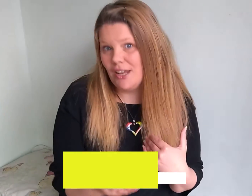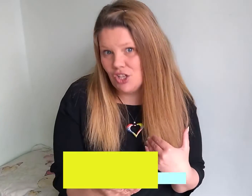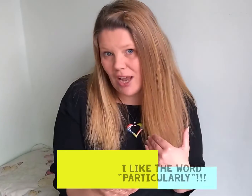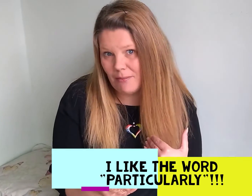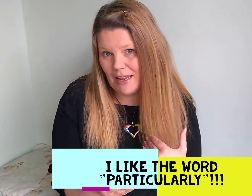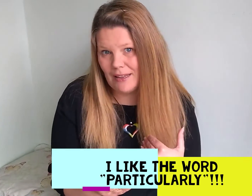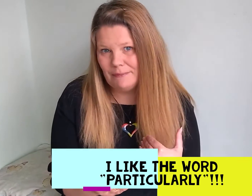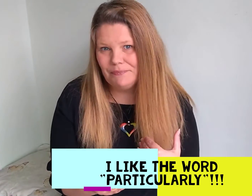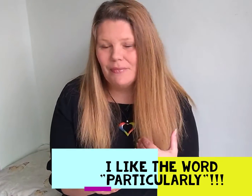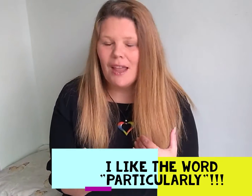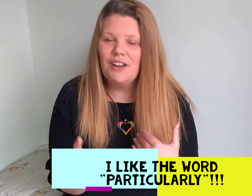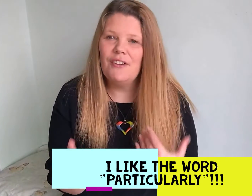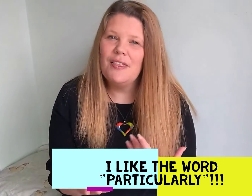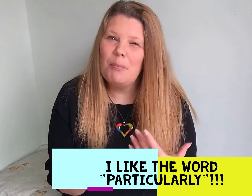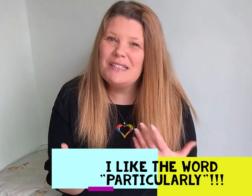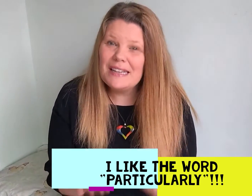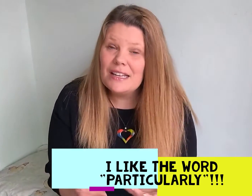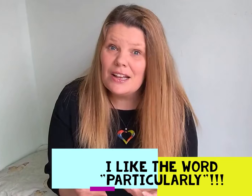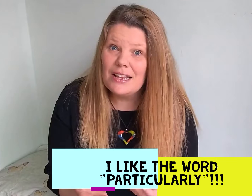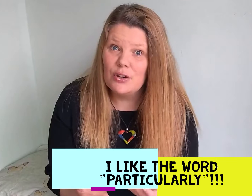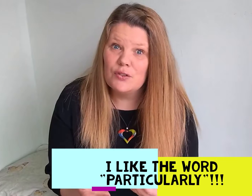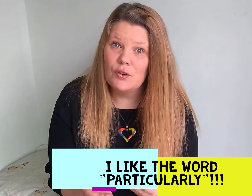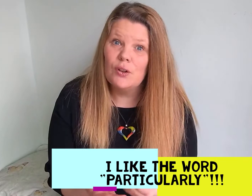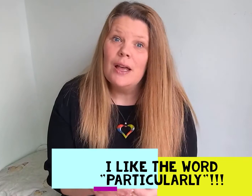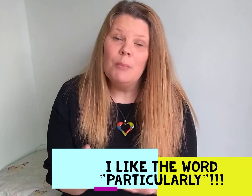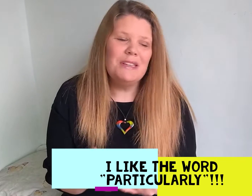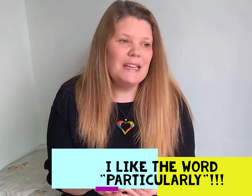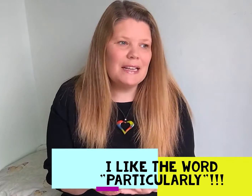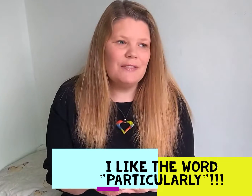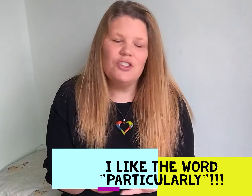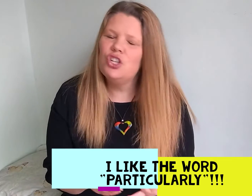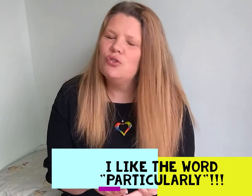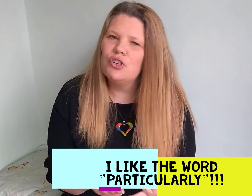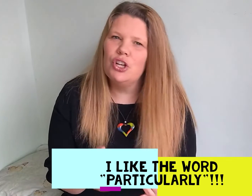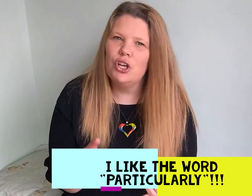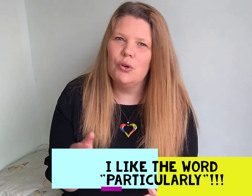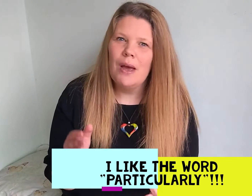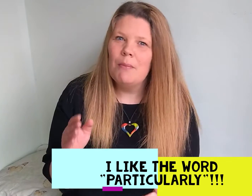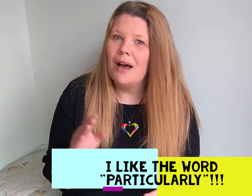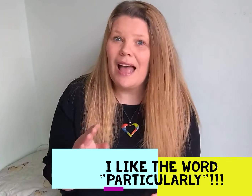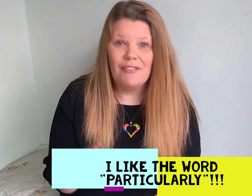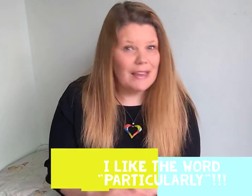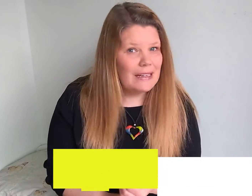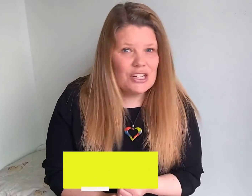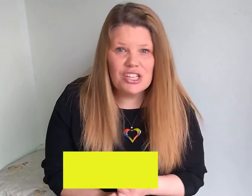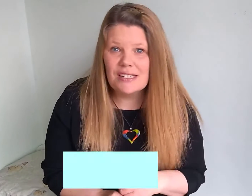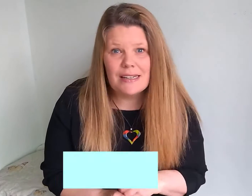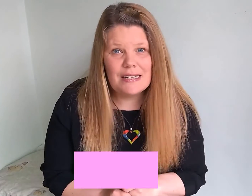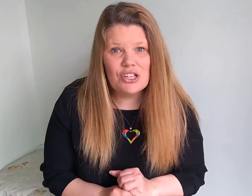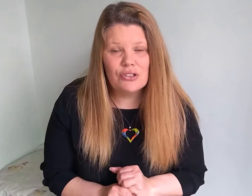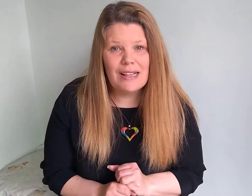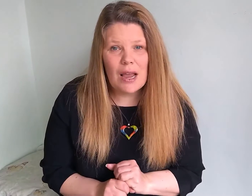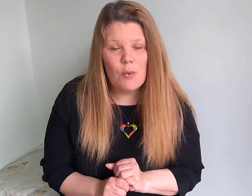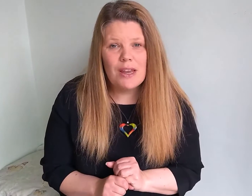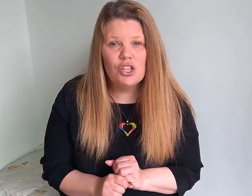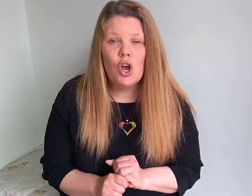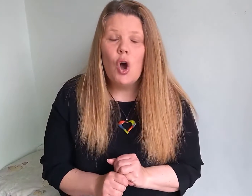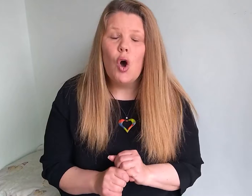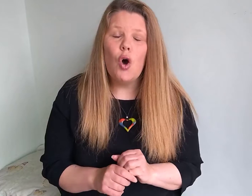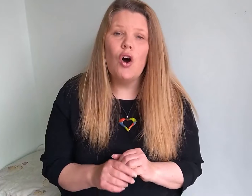change happening. And I find they're particularly useful, particularly for children who might have English as an additional language, or